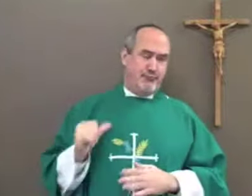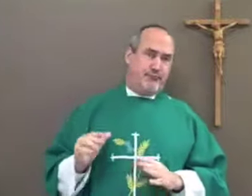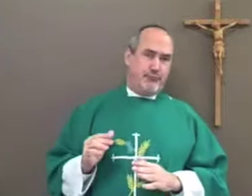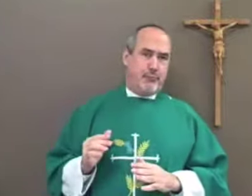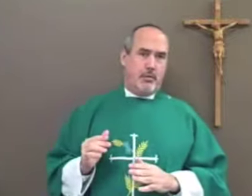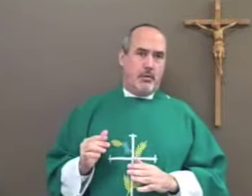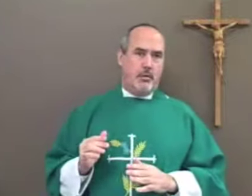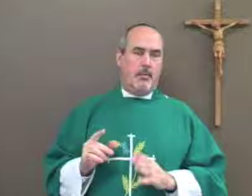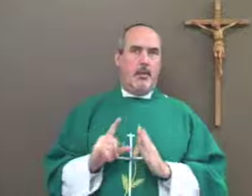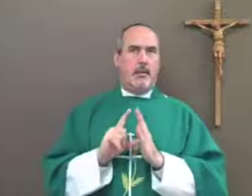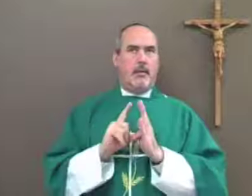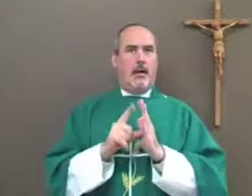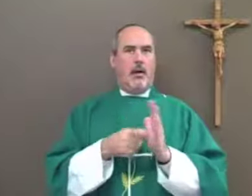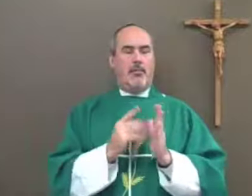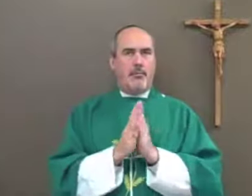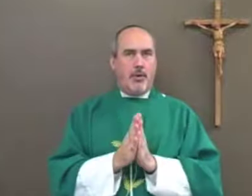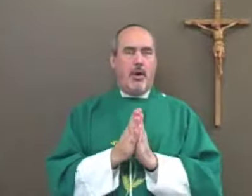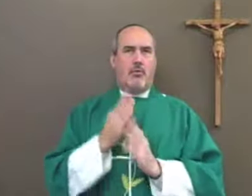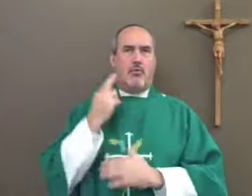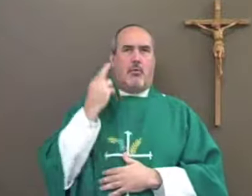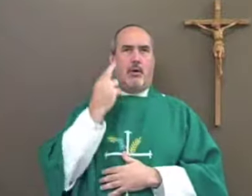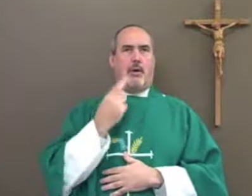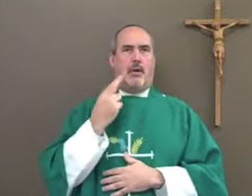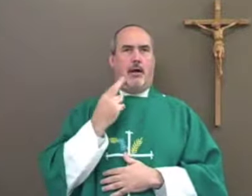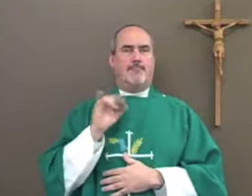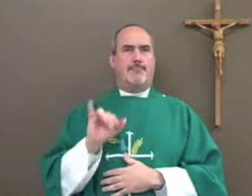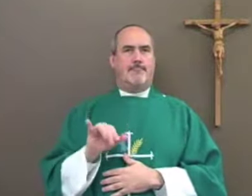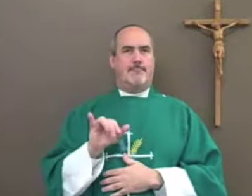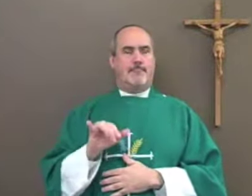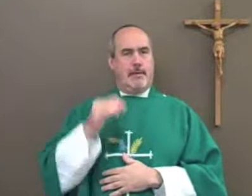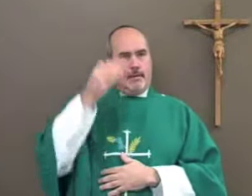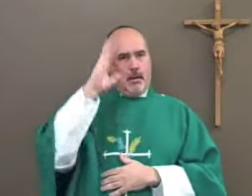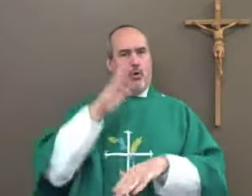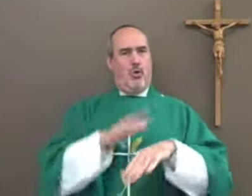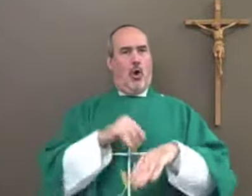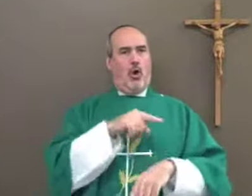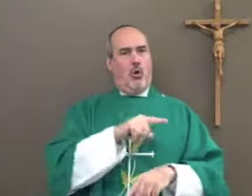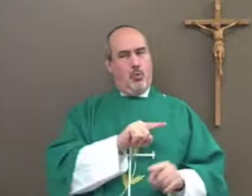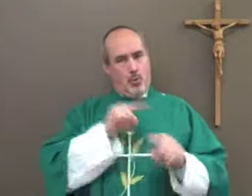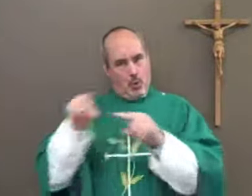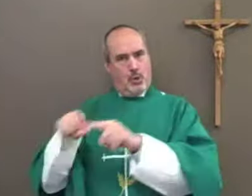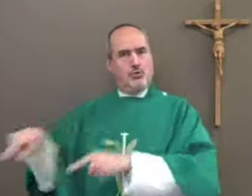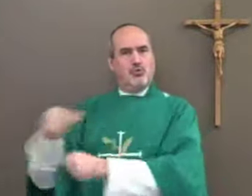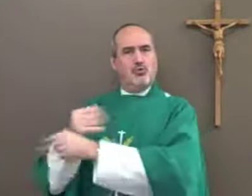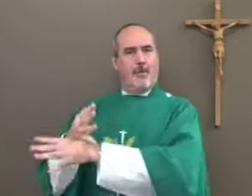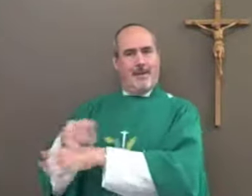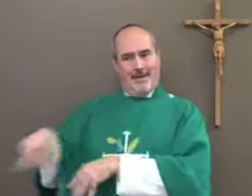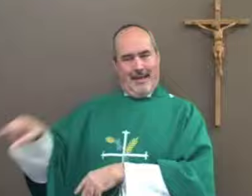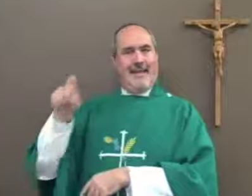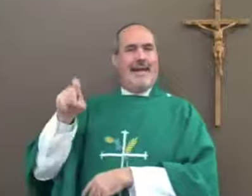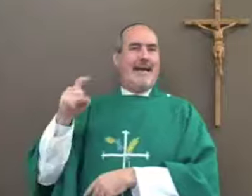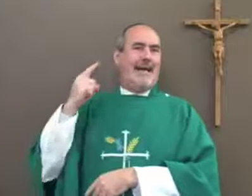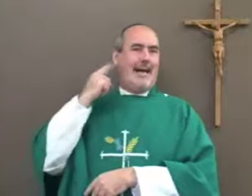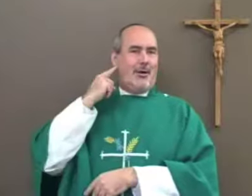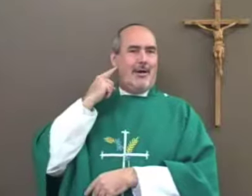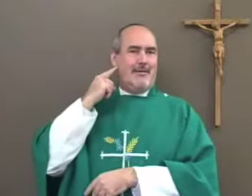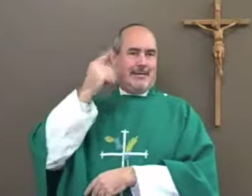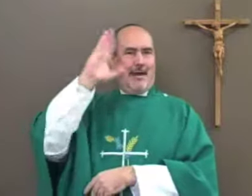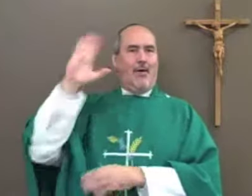Jews, she resisted and did not go. But later on, she felt God was calling